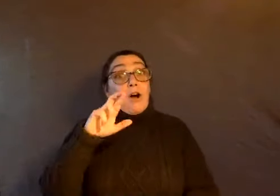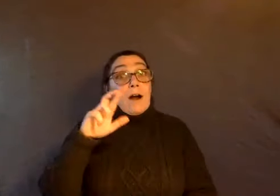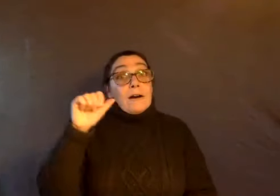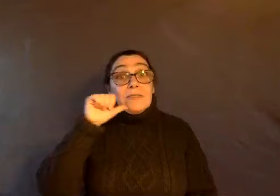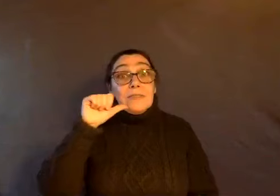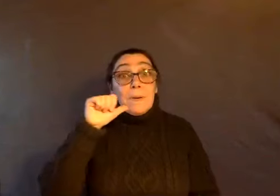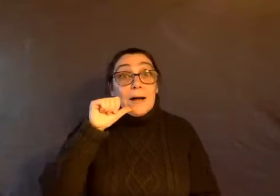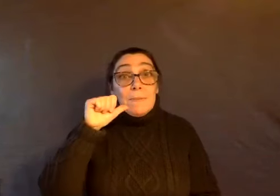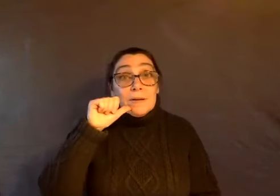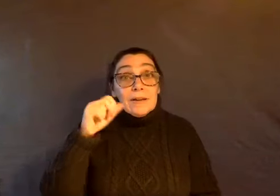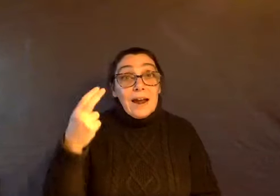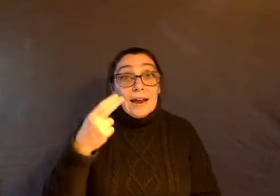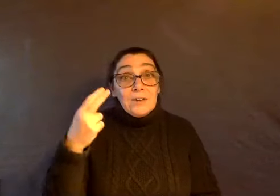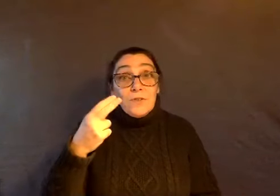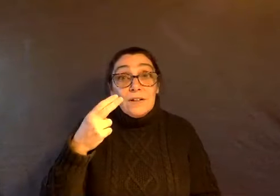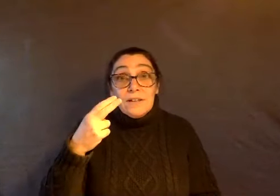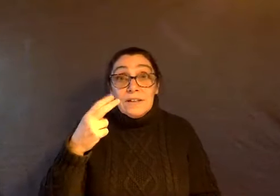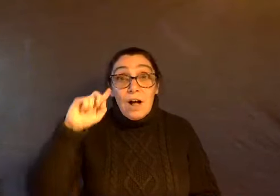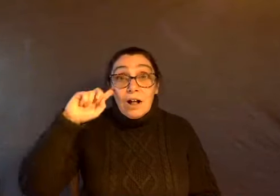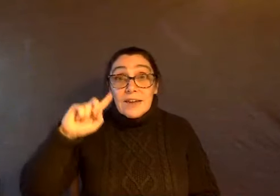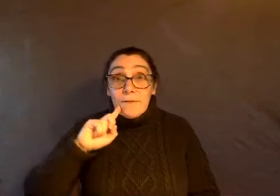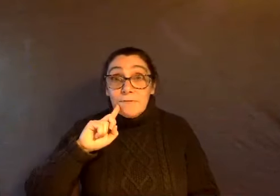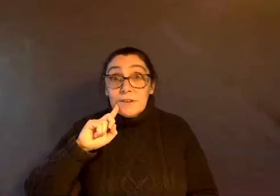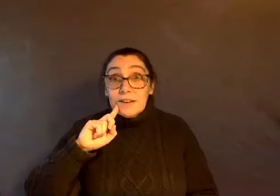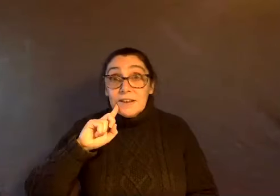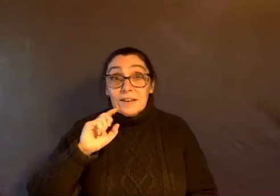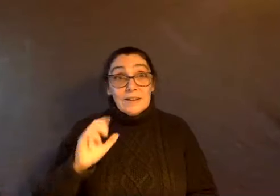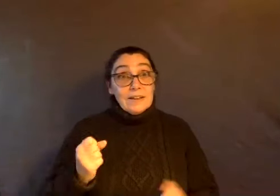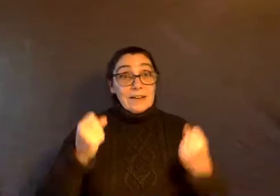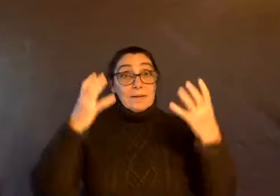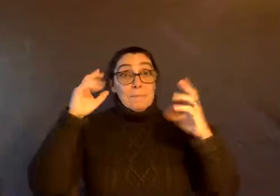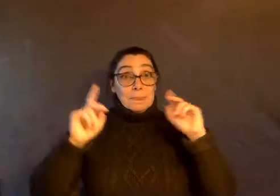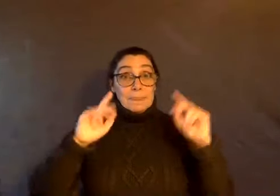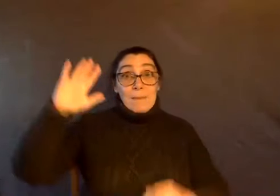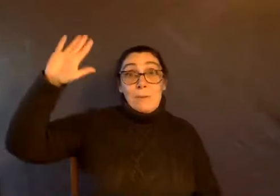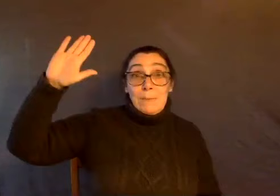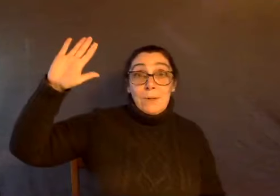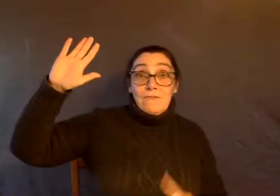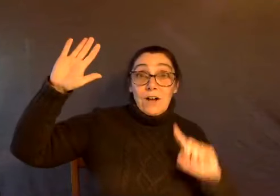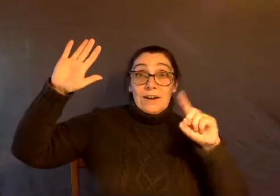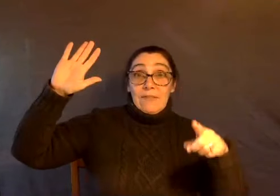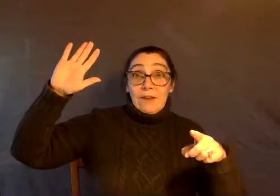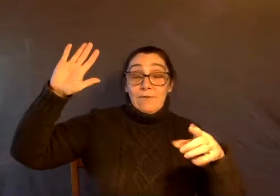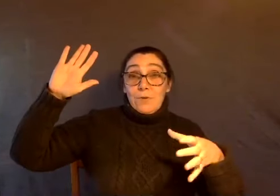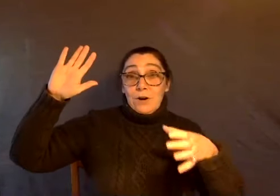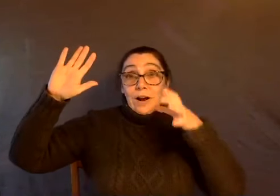Streetcar, the pub in Hyattsville, all deaf. How many people have gone down there for a